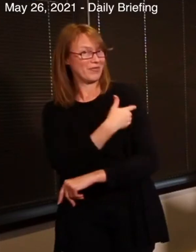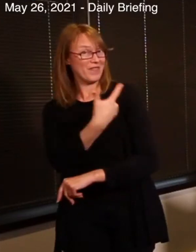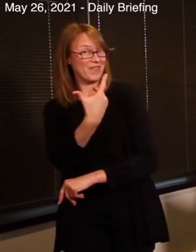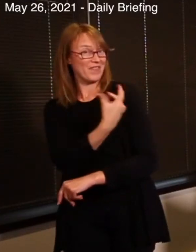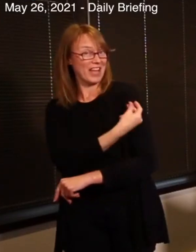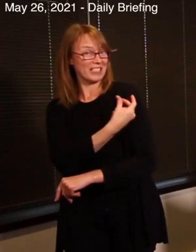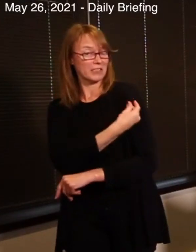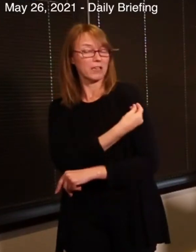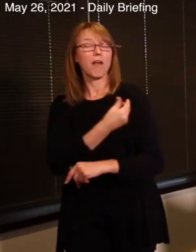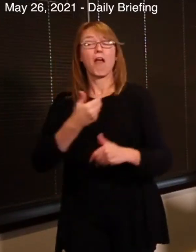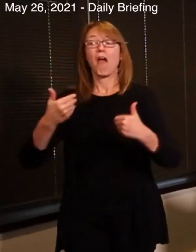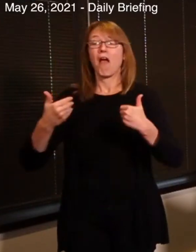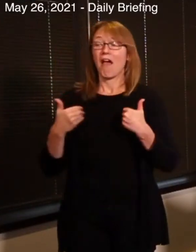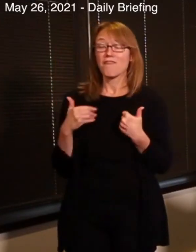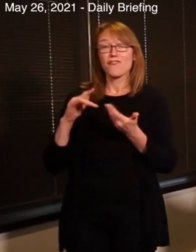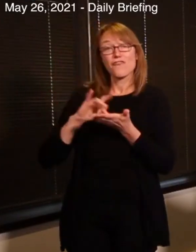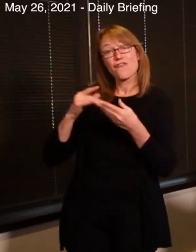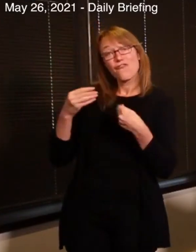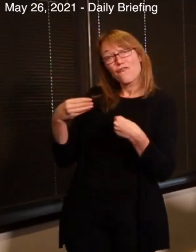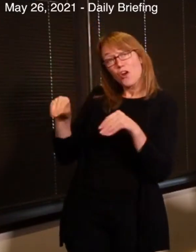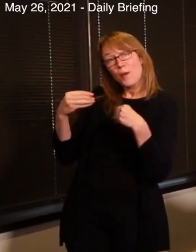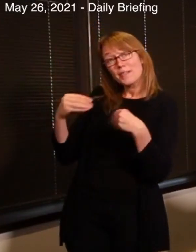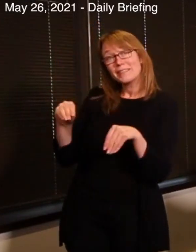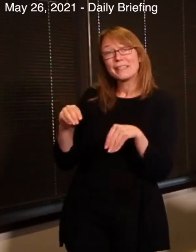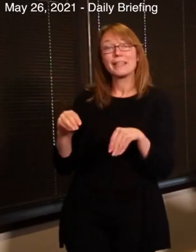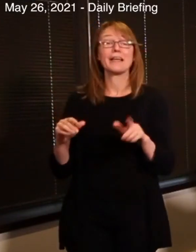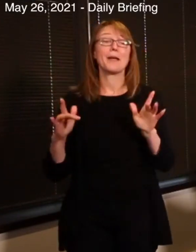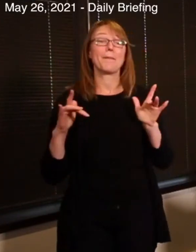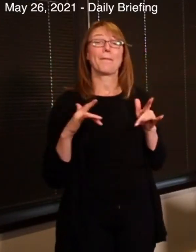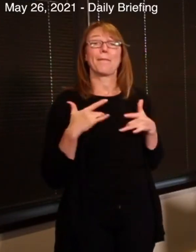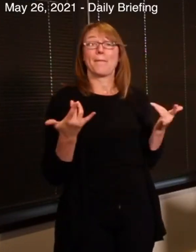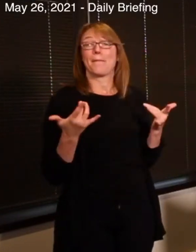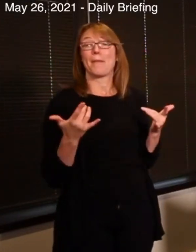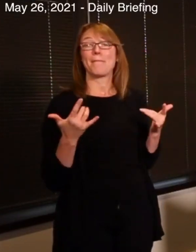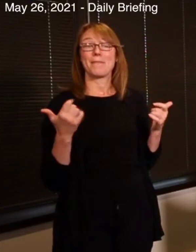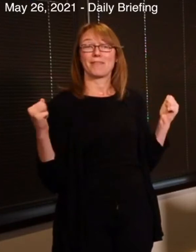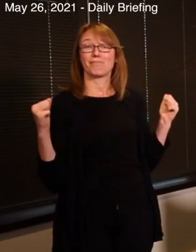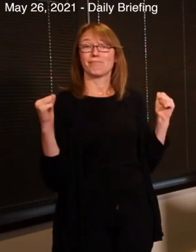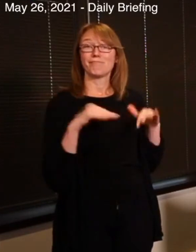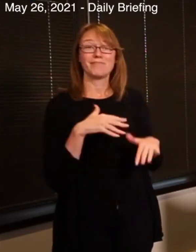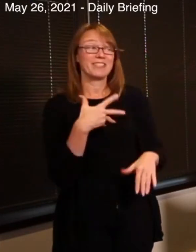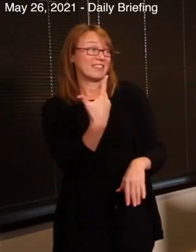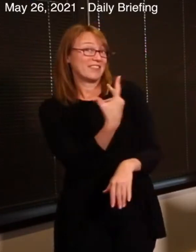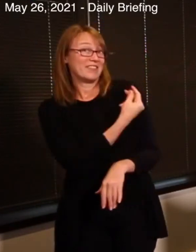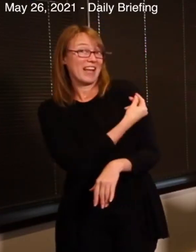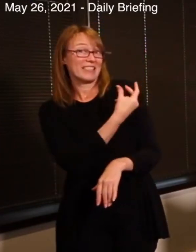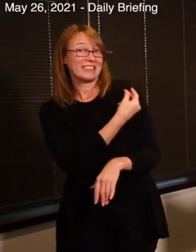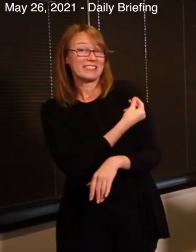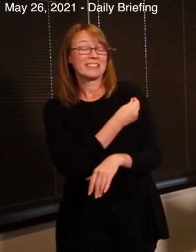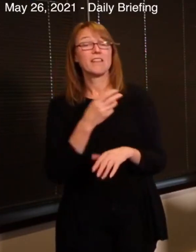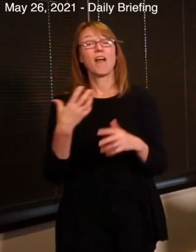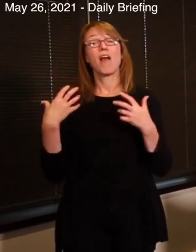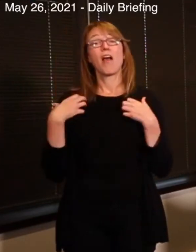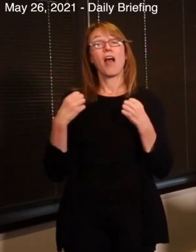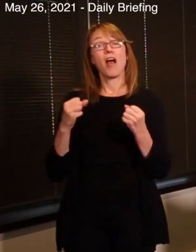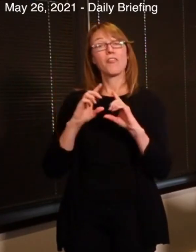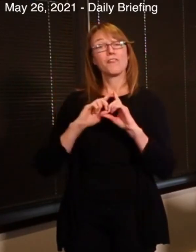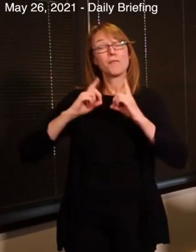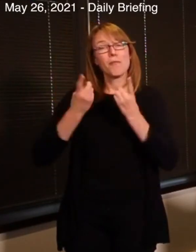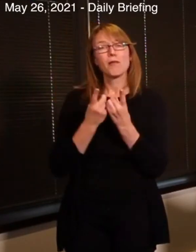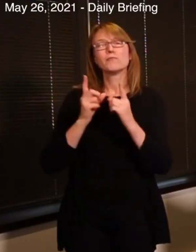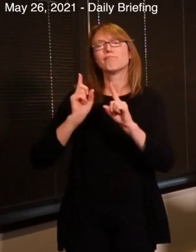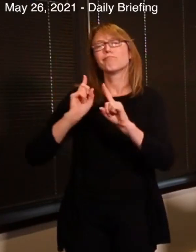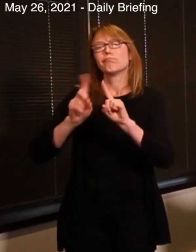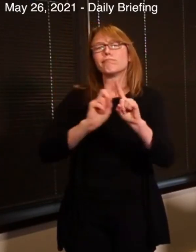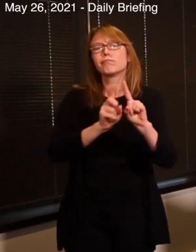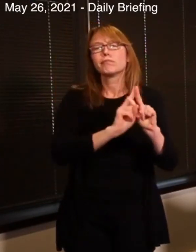pharmacies, public health departments, mass vaccination events, which I know are ramping down, and other providers. Now, it's up